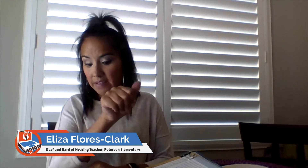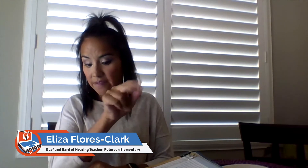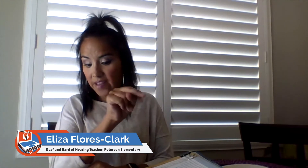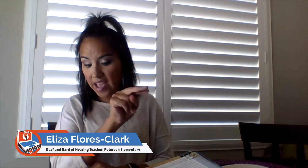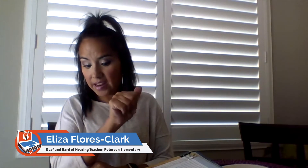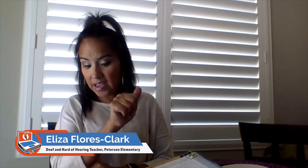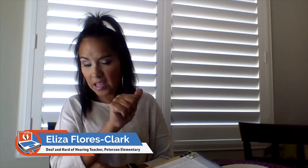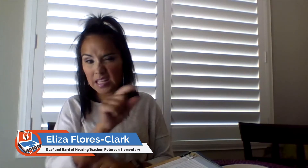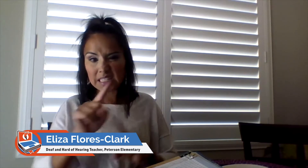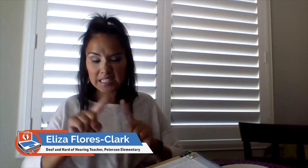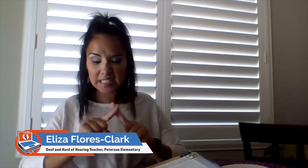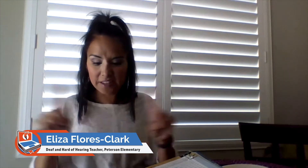Savannah